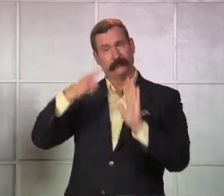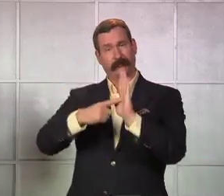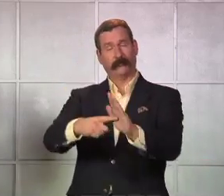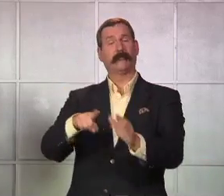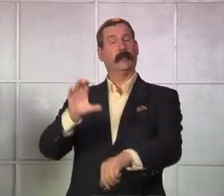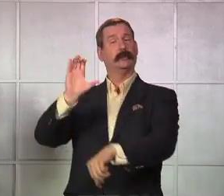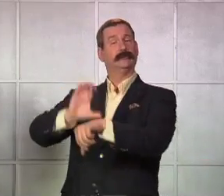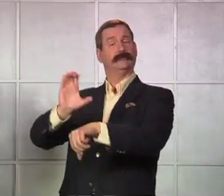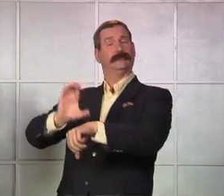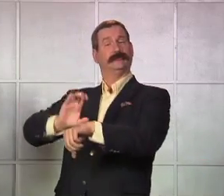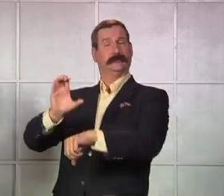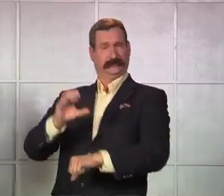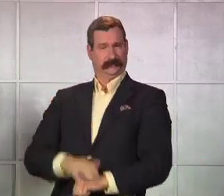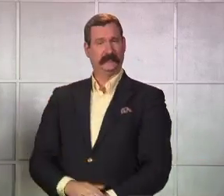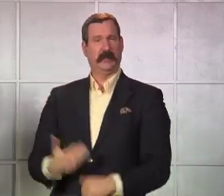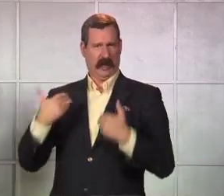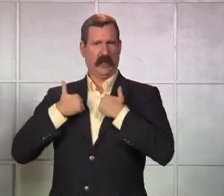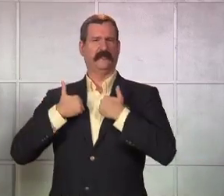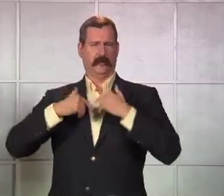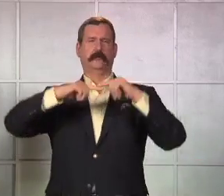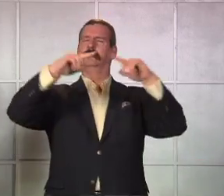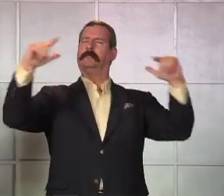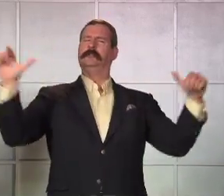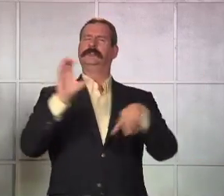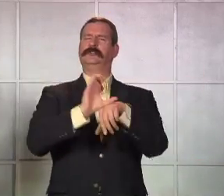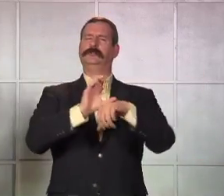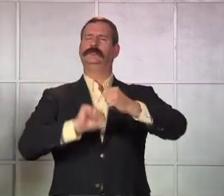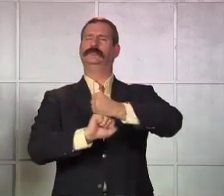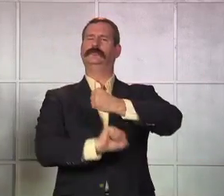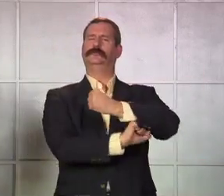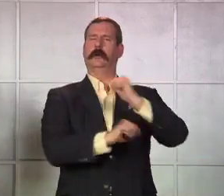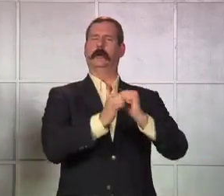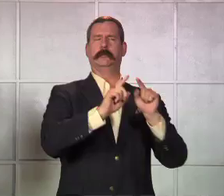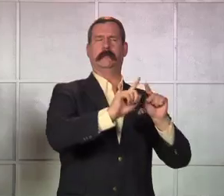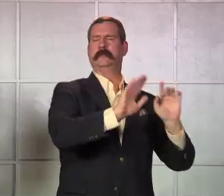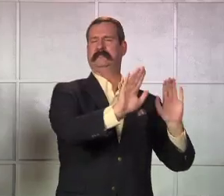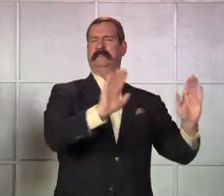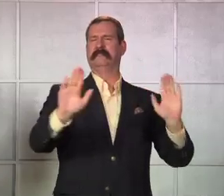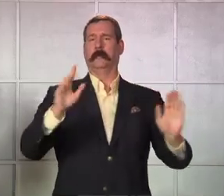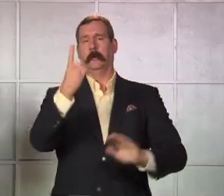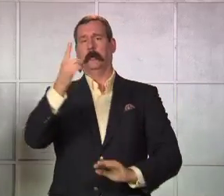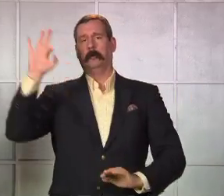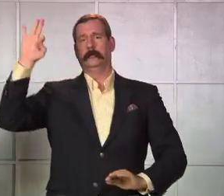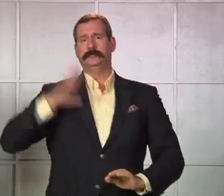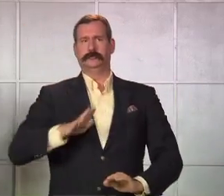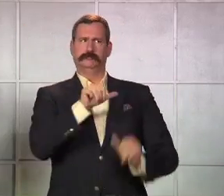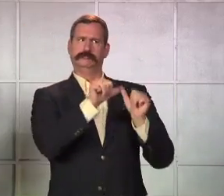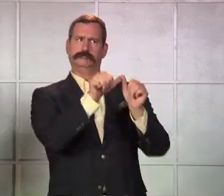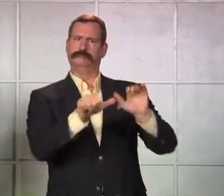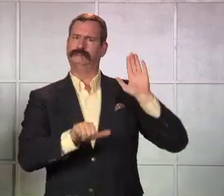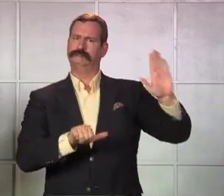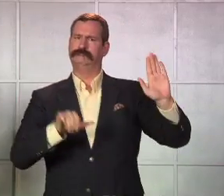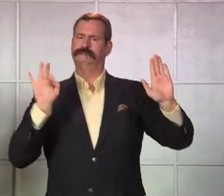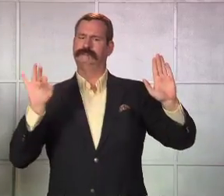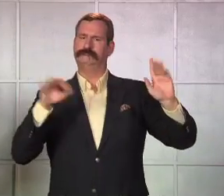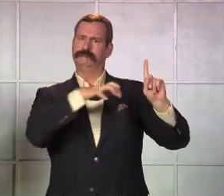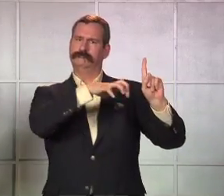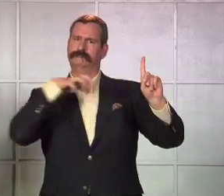one pastor who does all the preaching, while the congregation sits back and listens. That is their preference. Other churches have